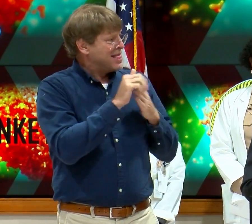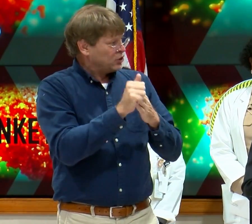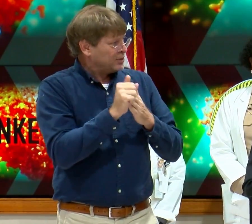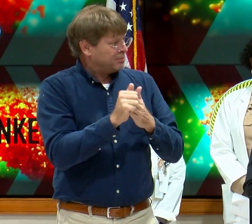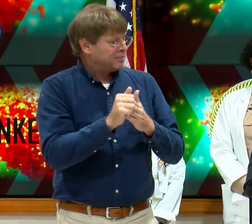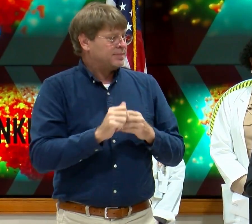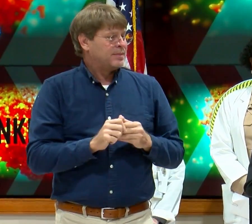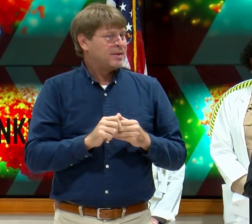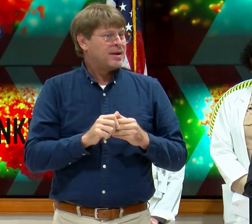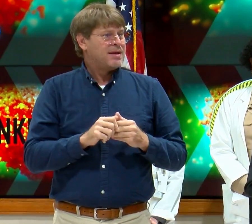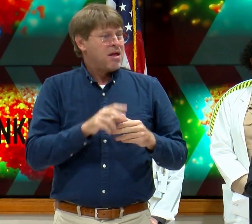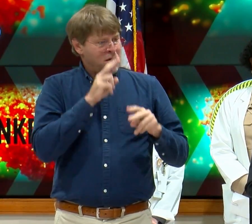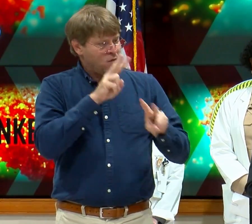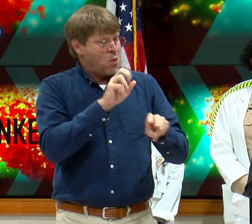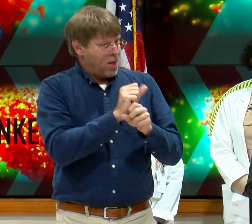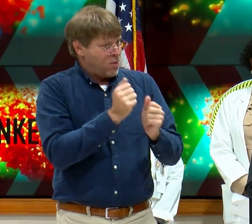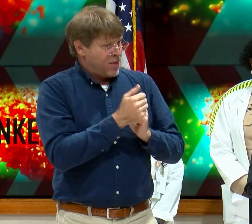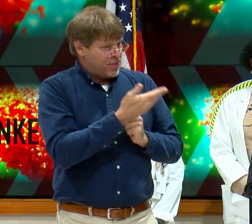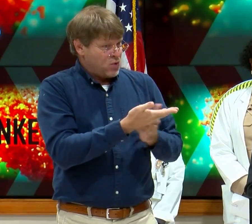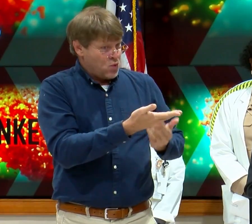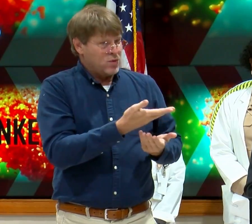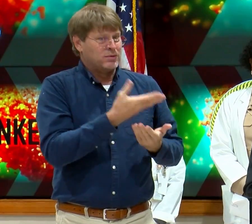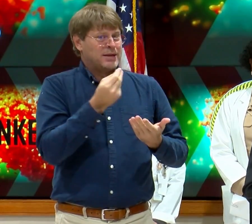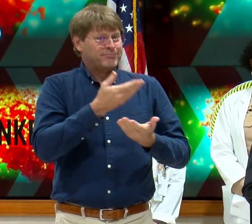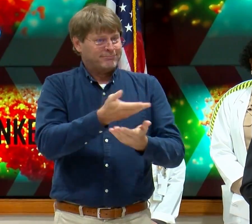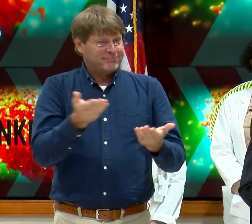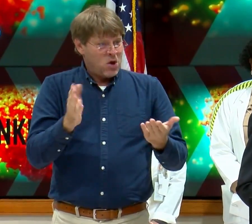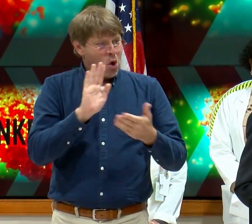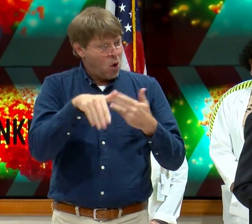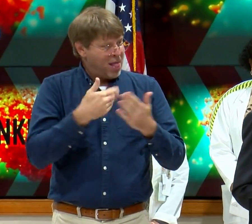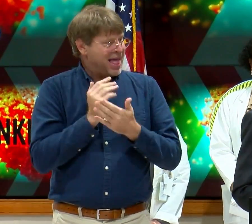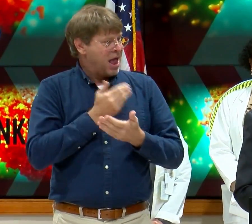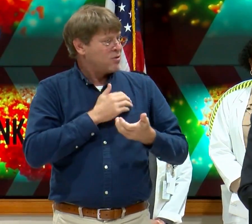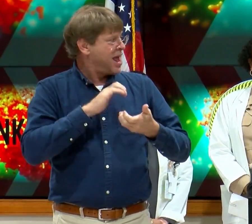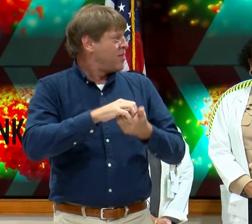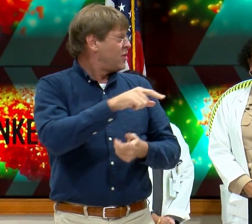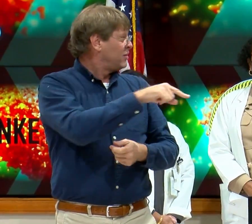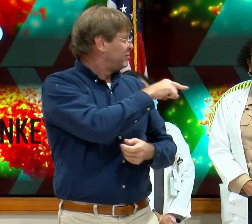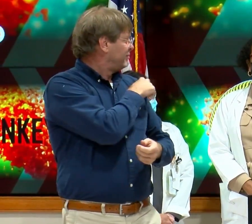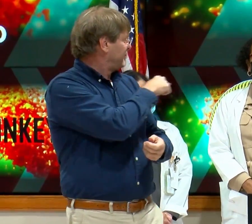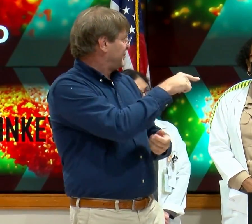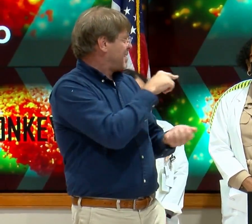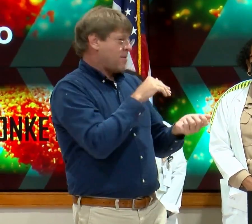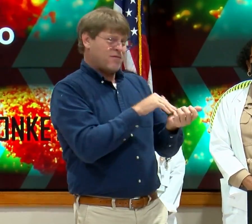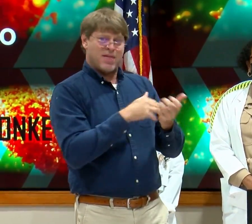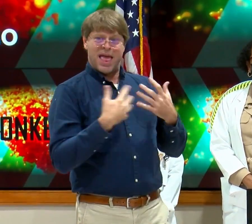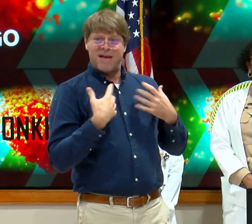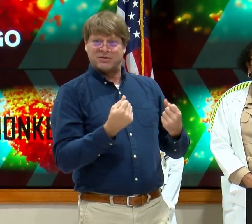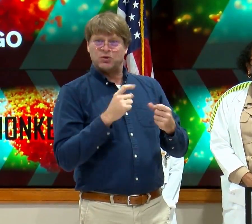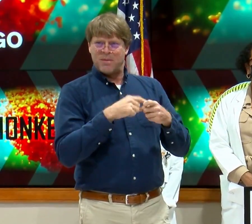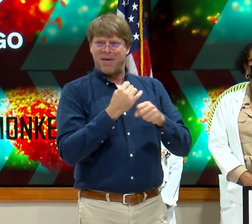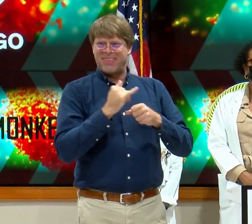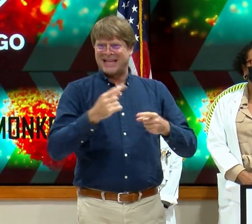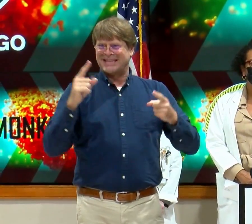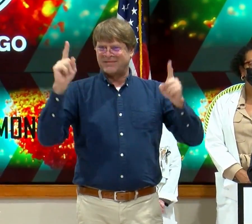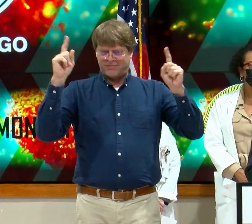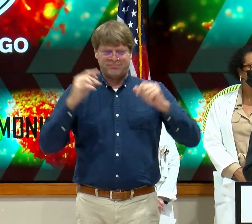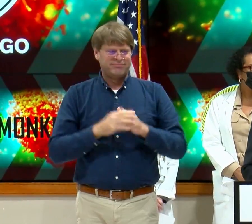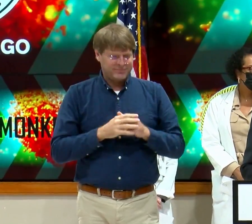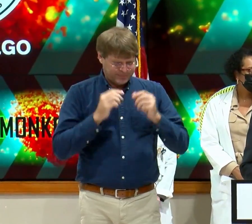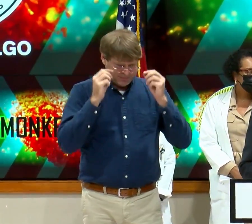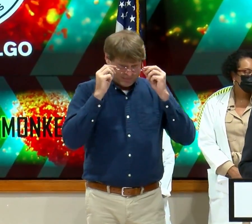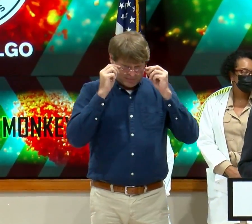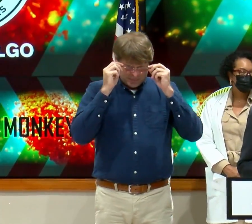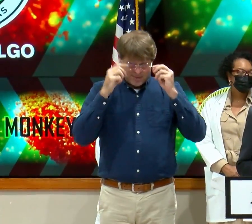leadership. Look forward to working with you and with all of our health providers in making this happen. I know in addition